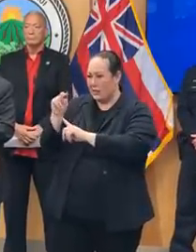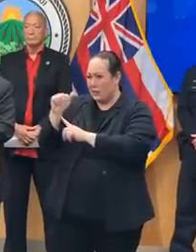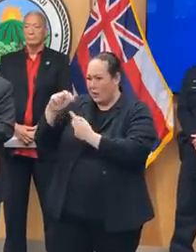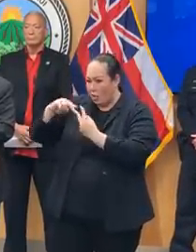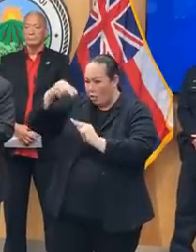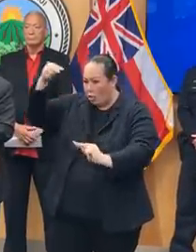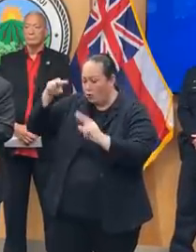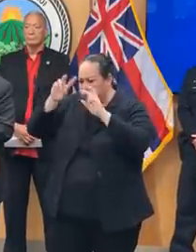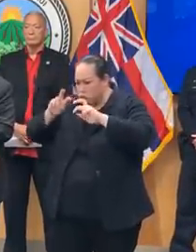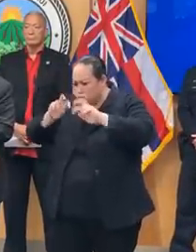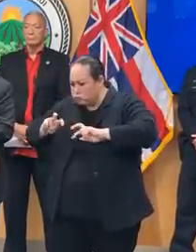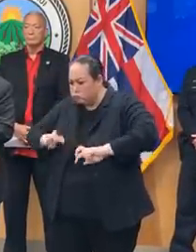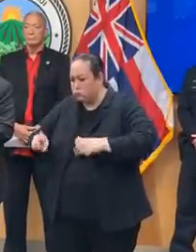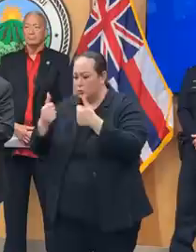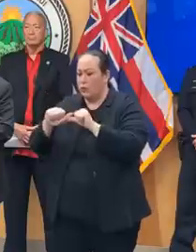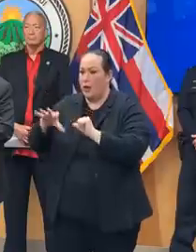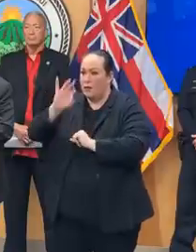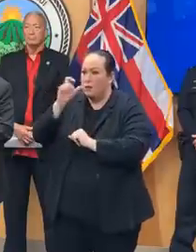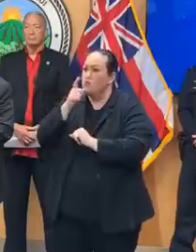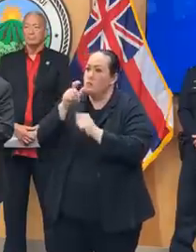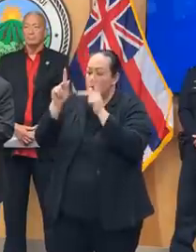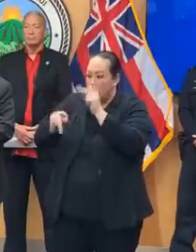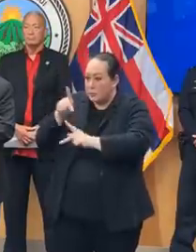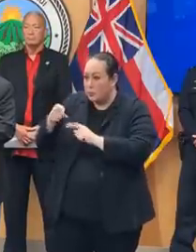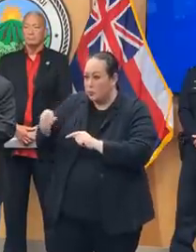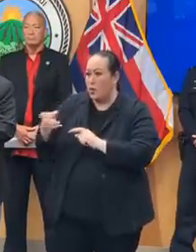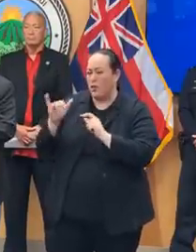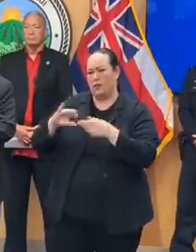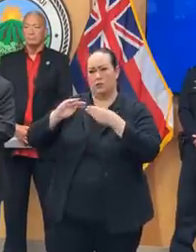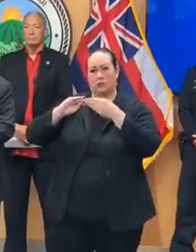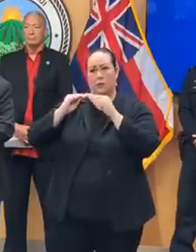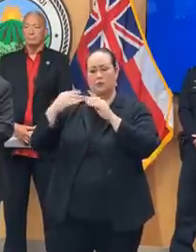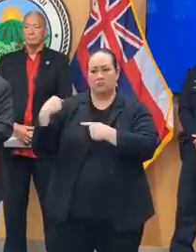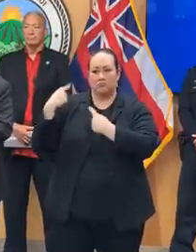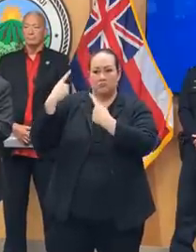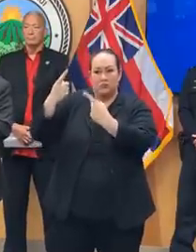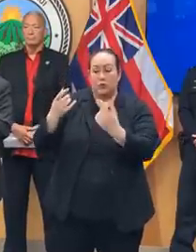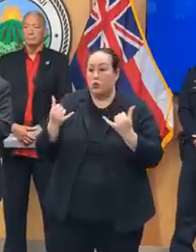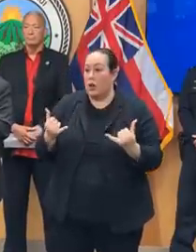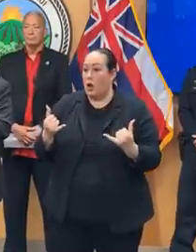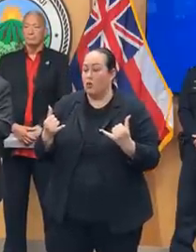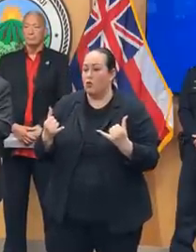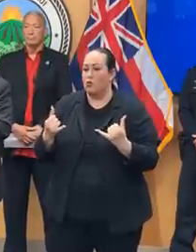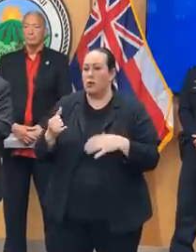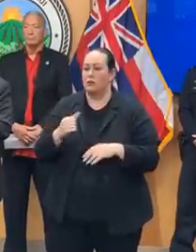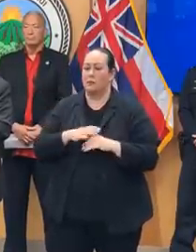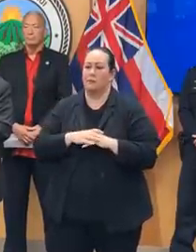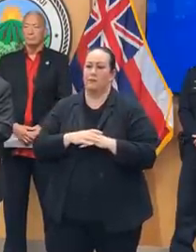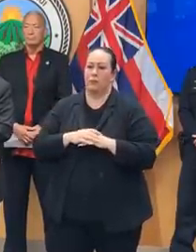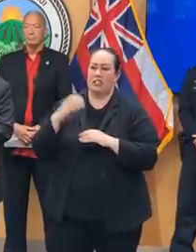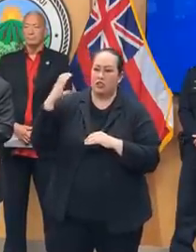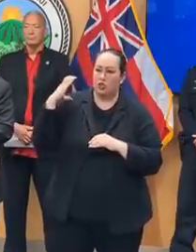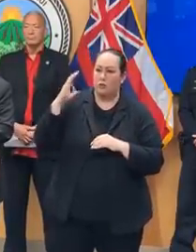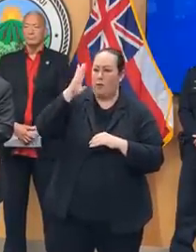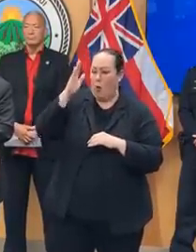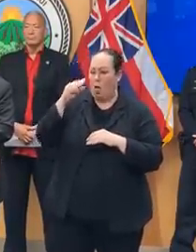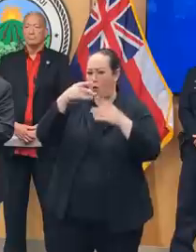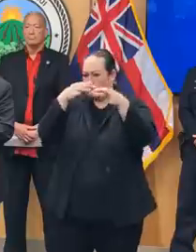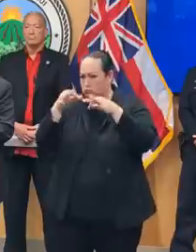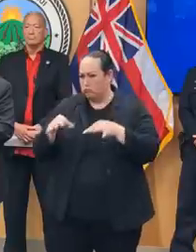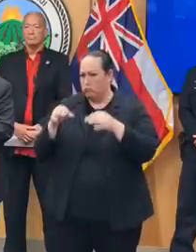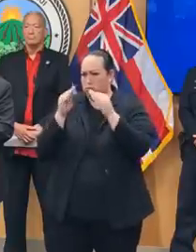teams. So that's where we are as far as the numbers go right now. The chief will give you details about fire. I will